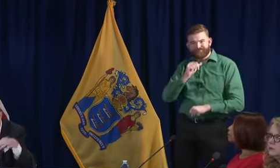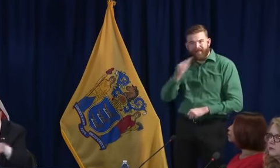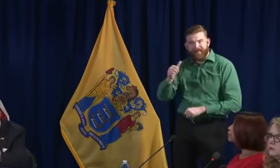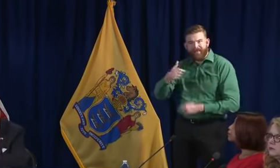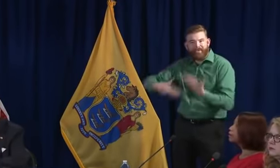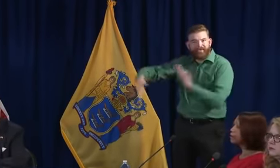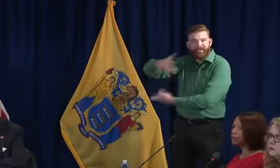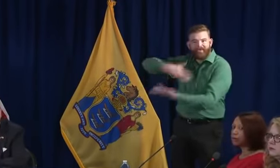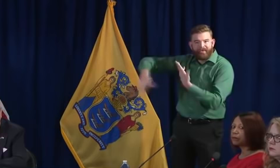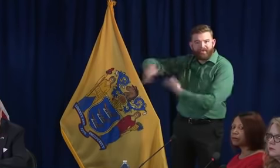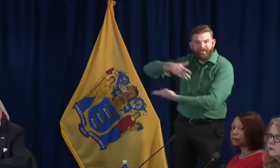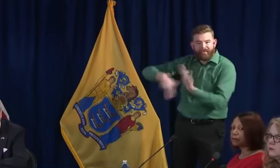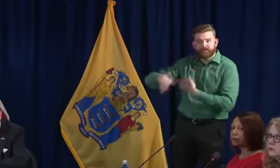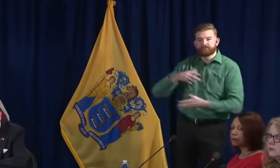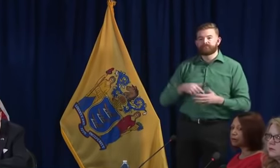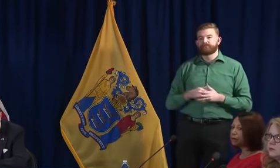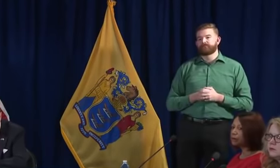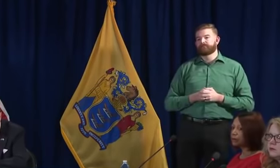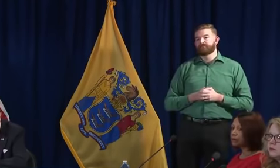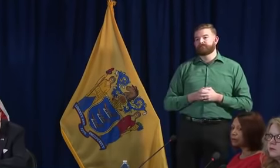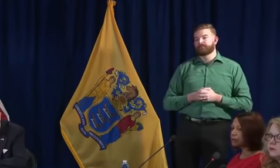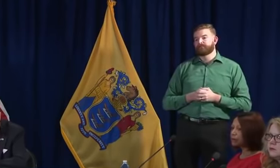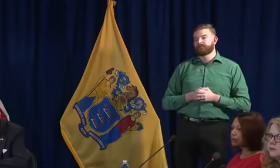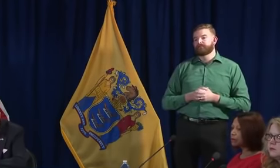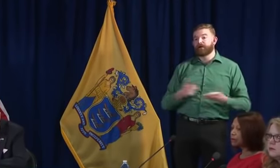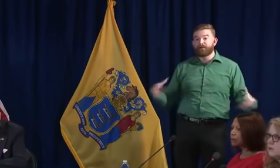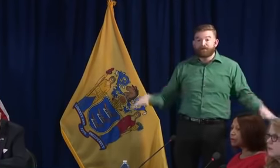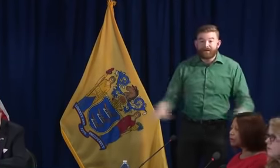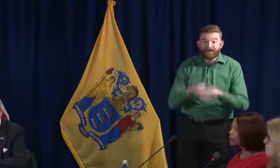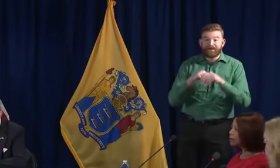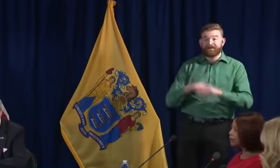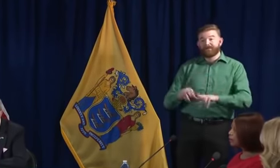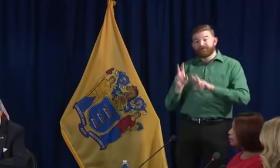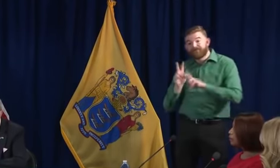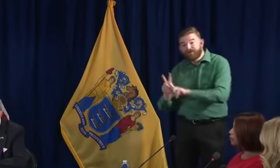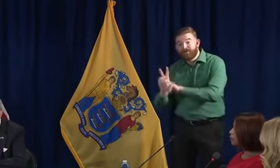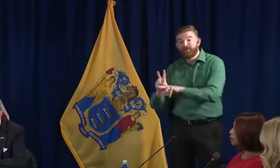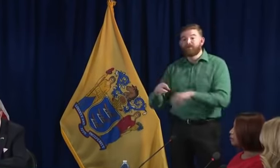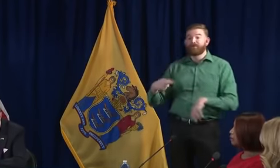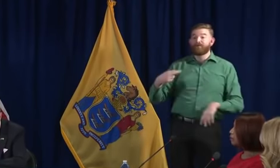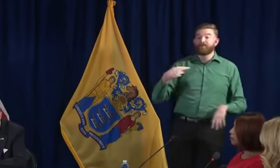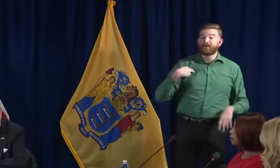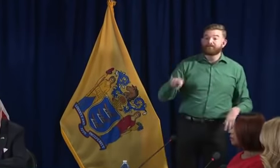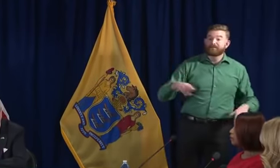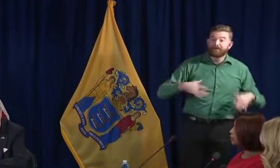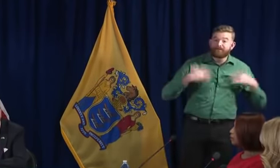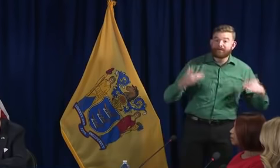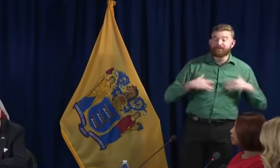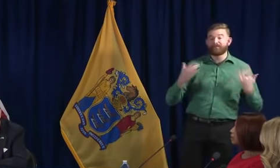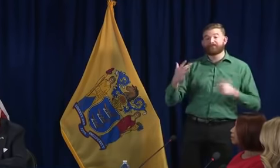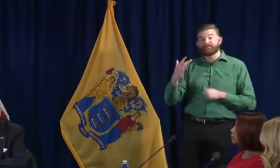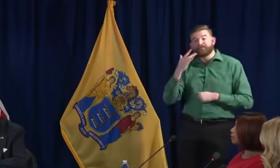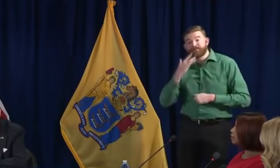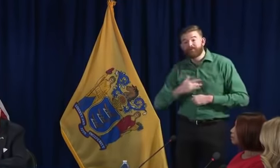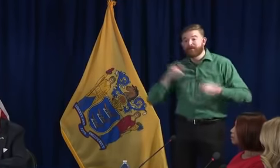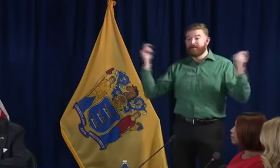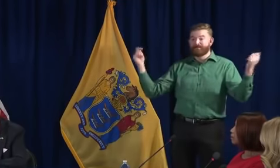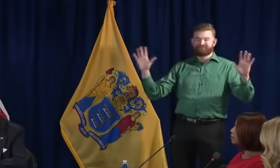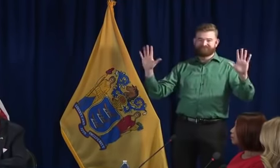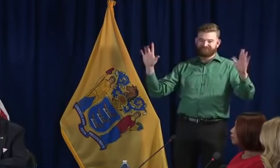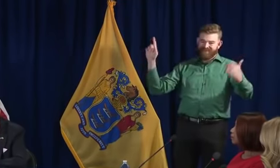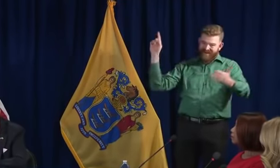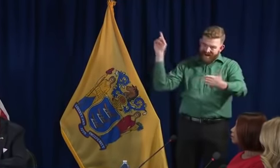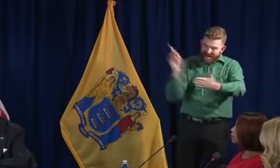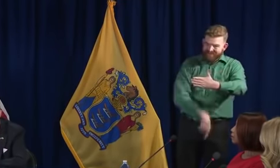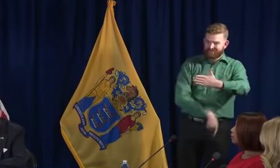John's question yesterday, a religious rite of passage, a large birthday, an anniversary, or other party. My team got on me